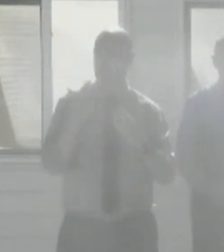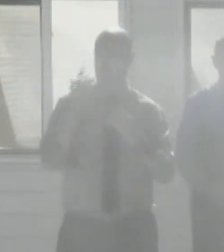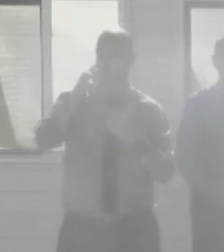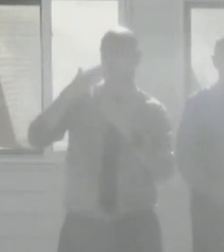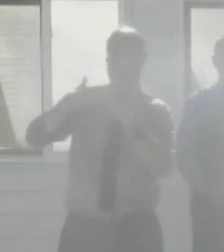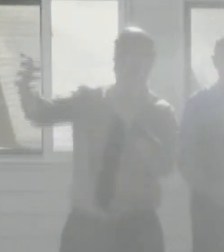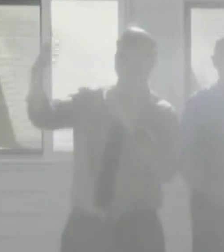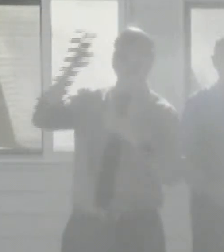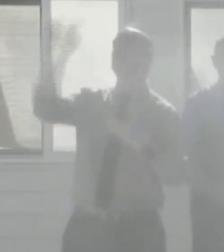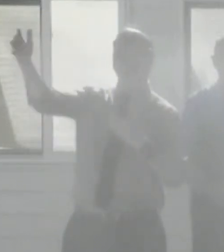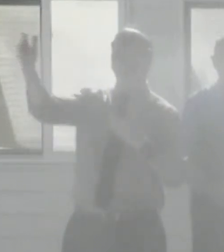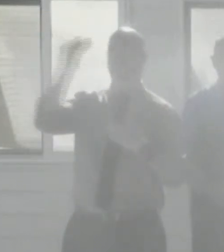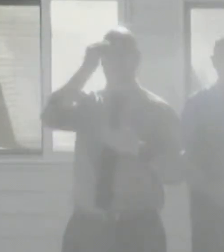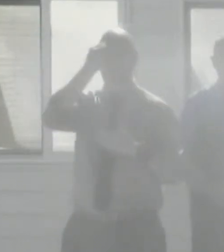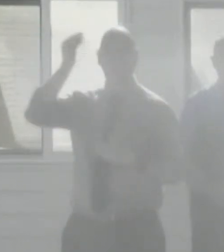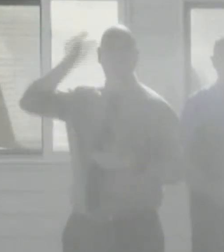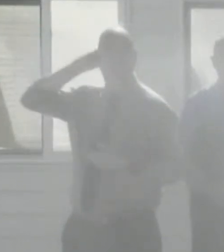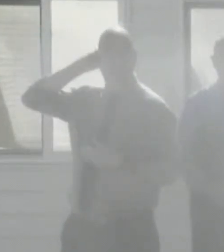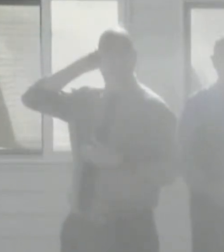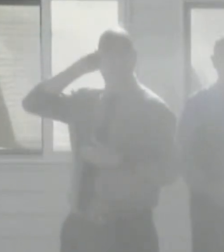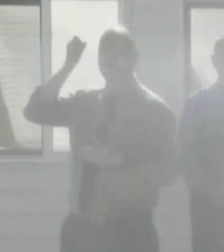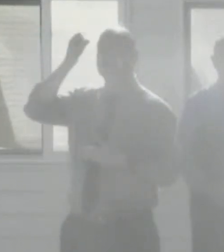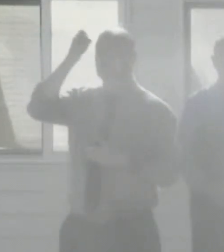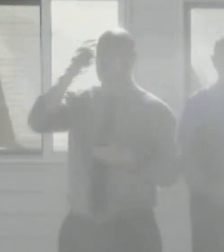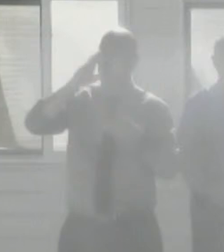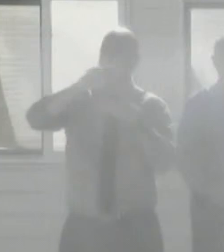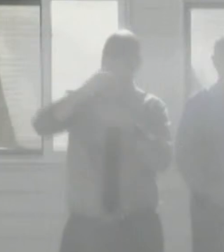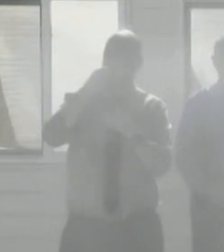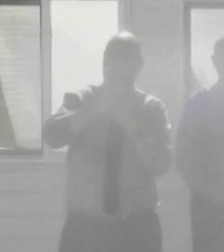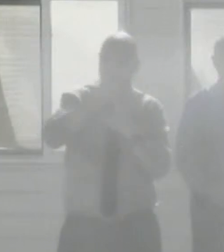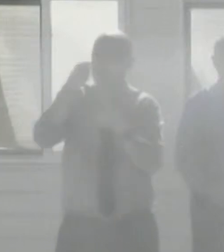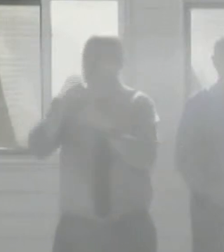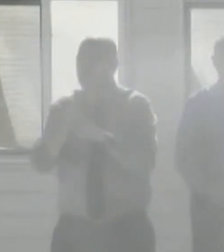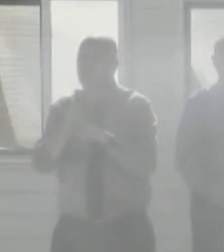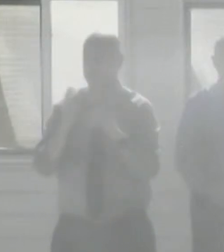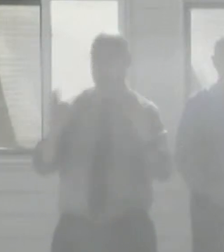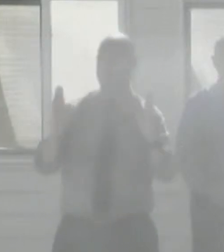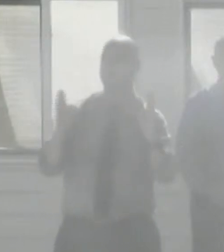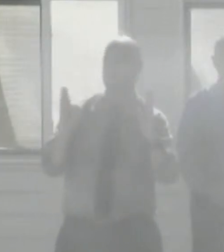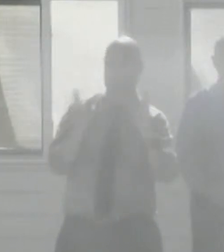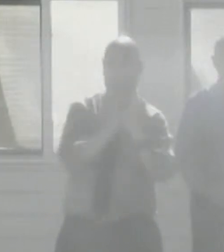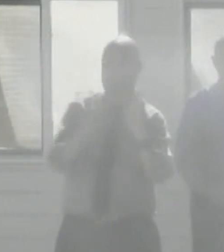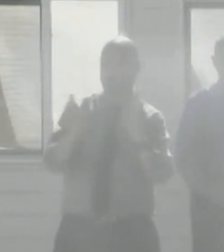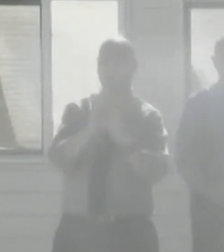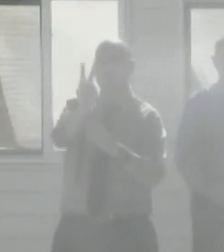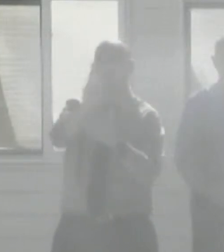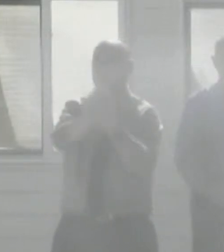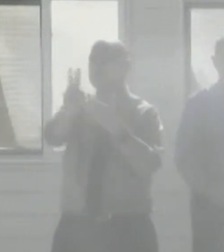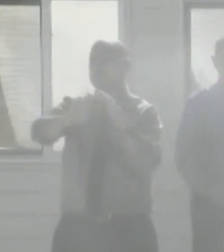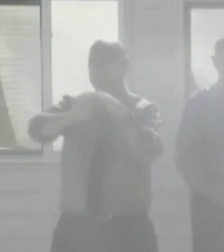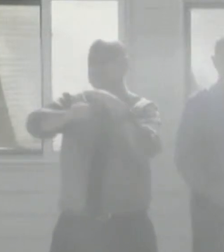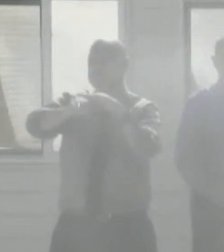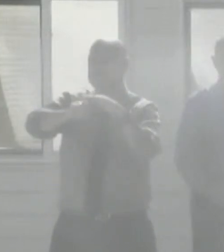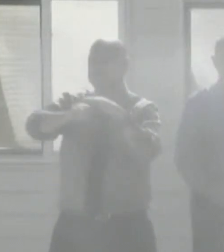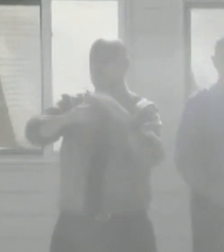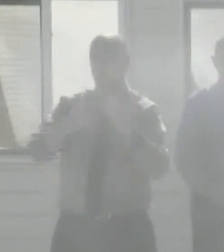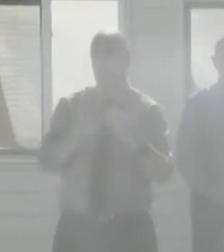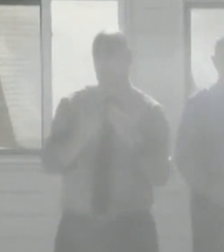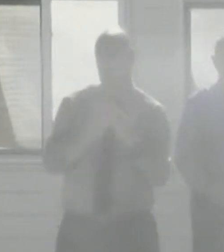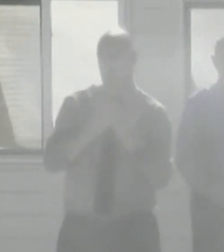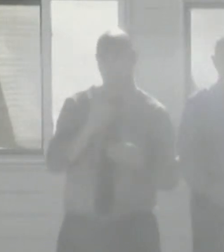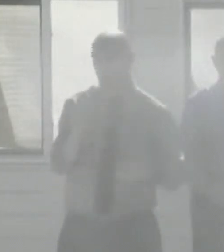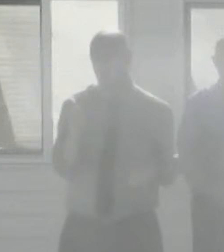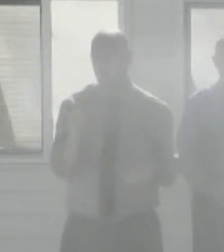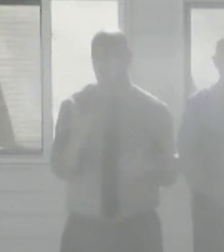two hurricanes in a couple weeks. Not easy to go through, but I've seen a lot of resilience throughout this state. I think